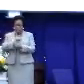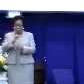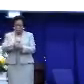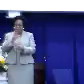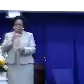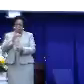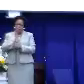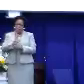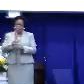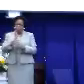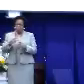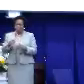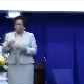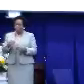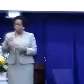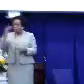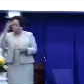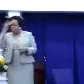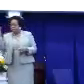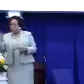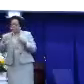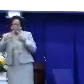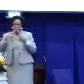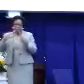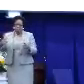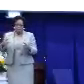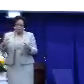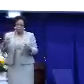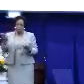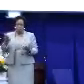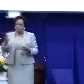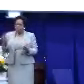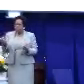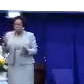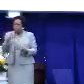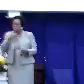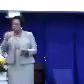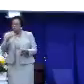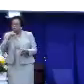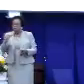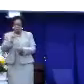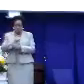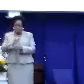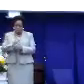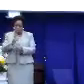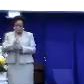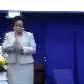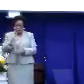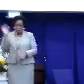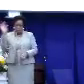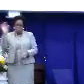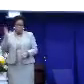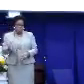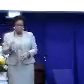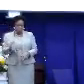because they declare what they're doing is right still don't make it right. Just because preachers get up, oh